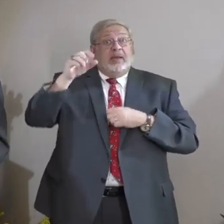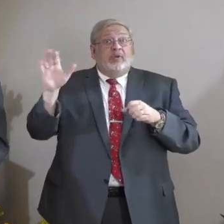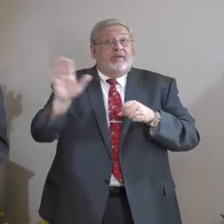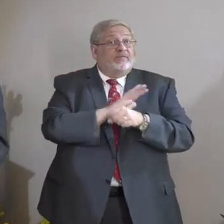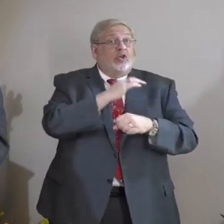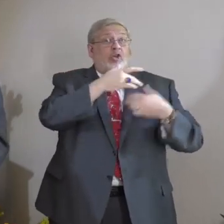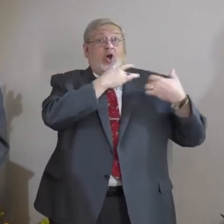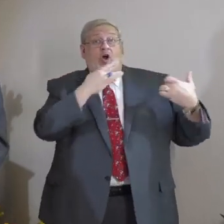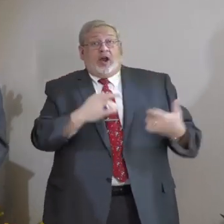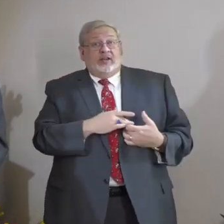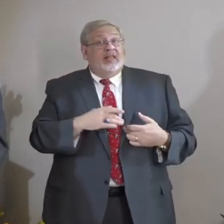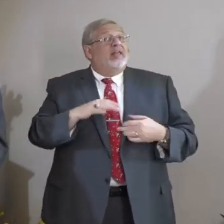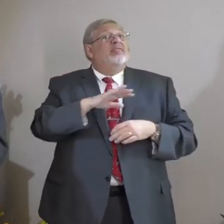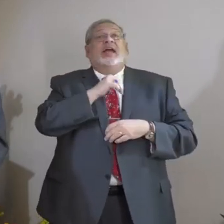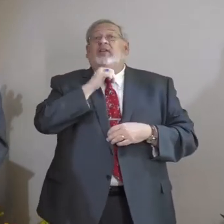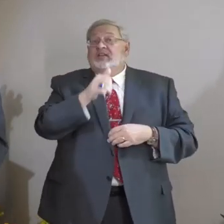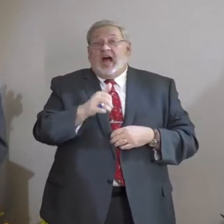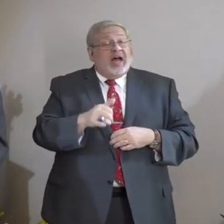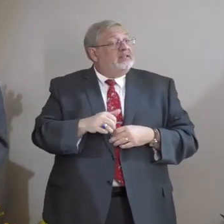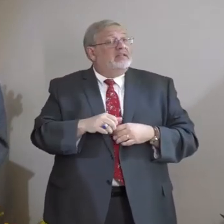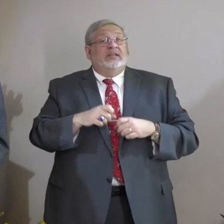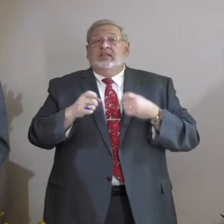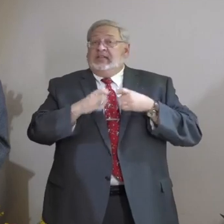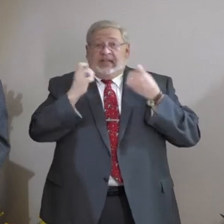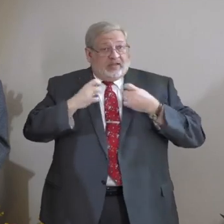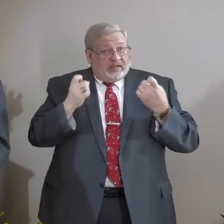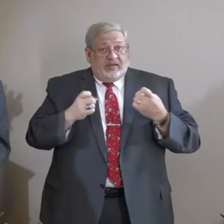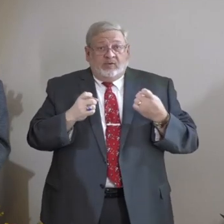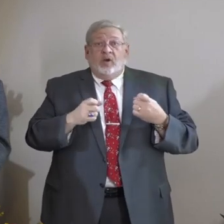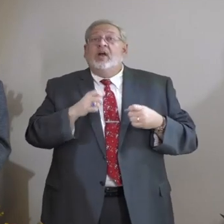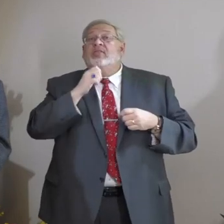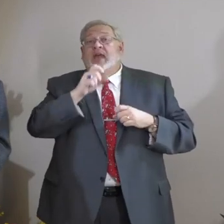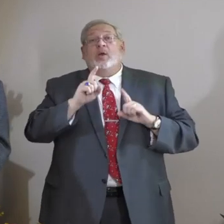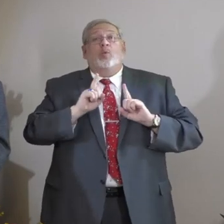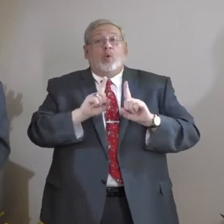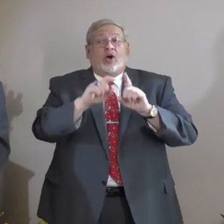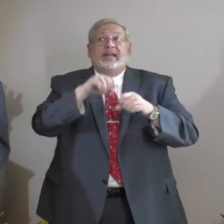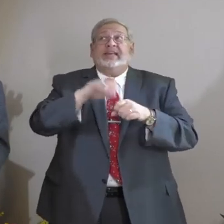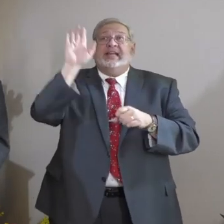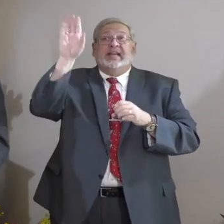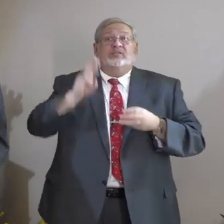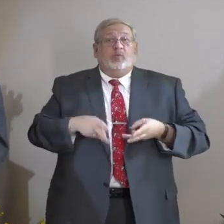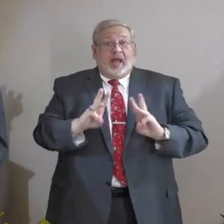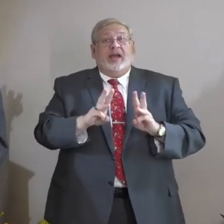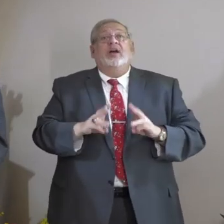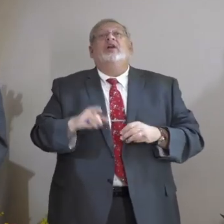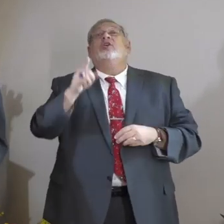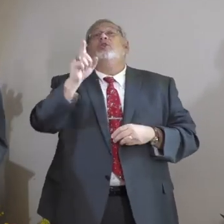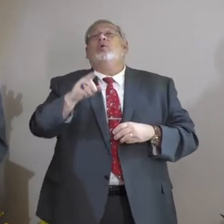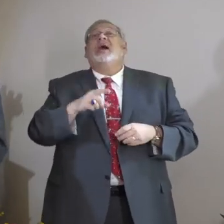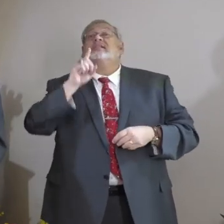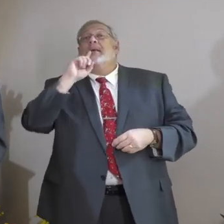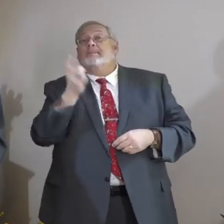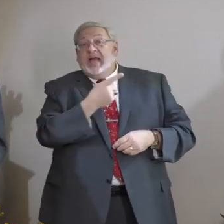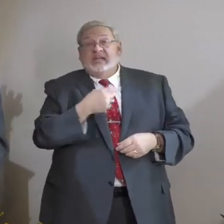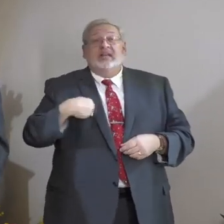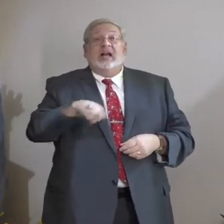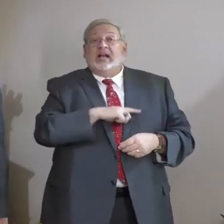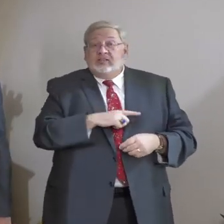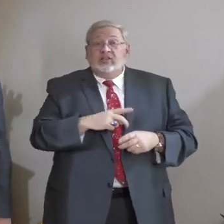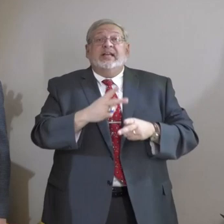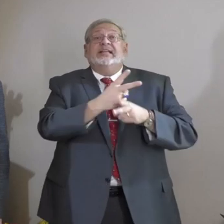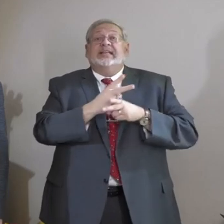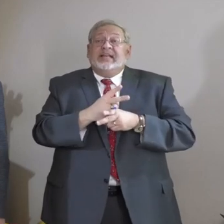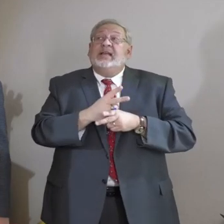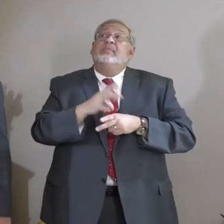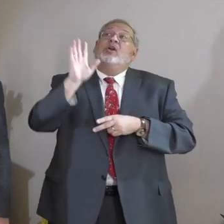whole heart. They also do no iniquity. They walk in his ways. Thou hast commanded us to